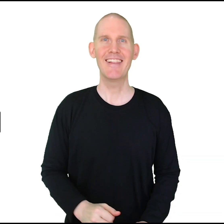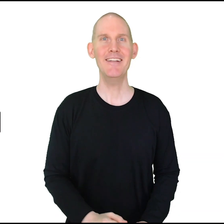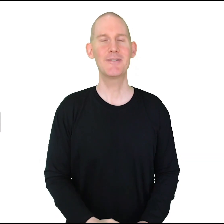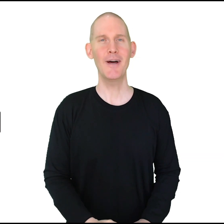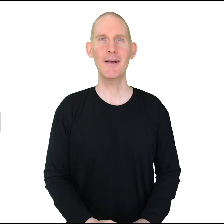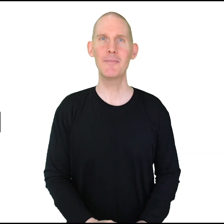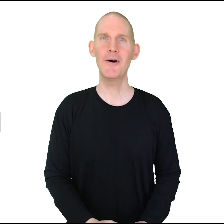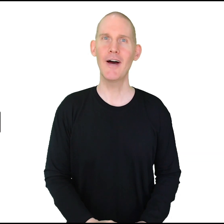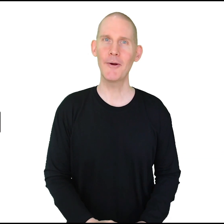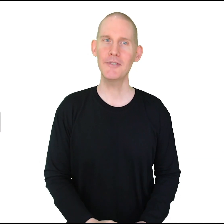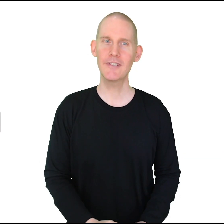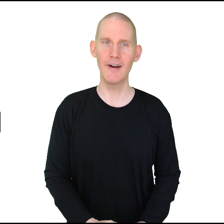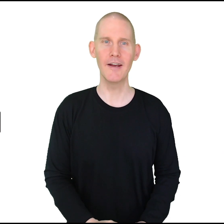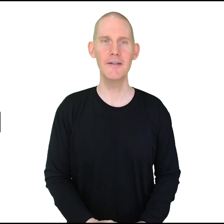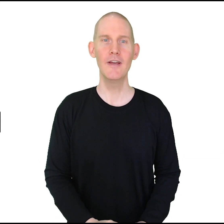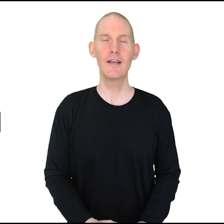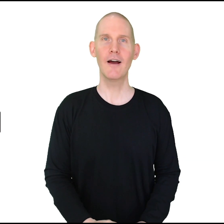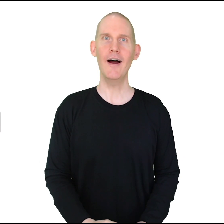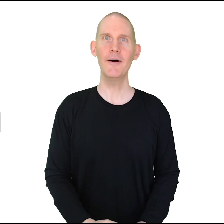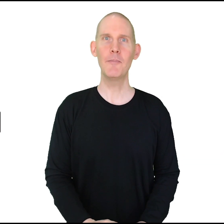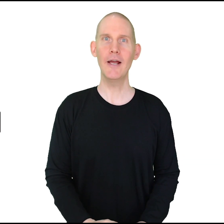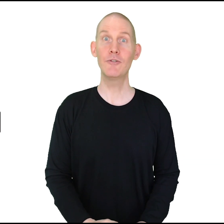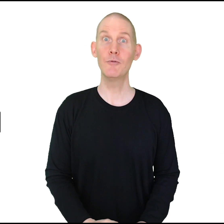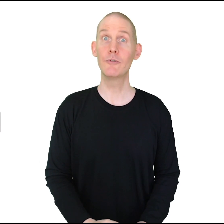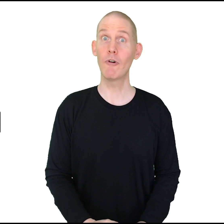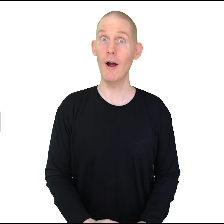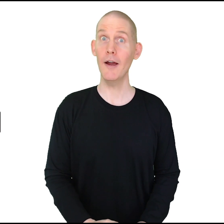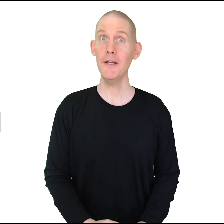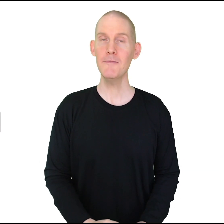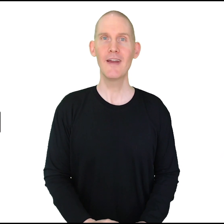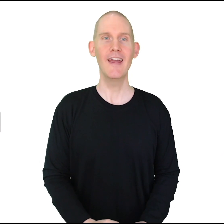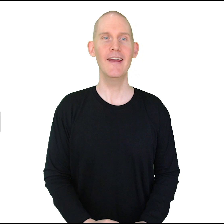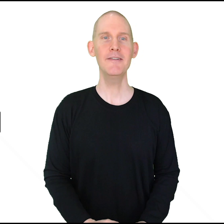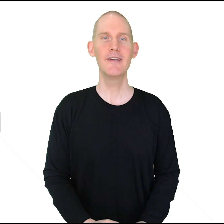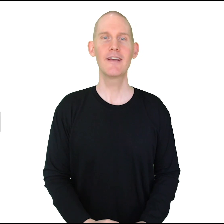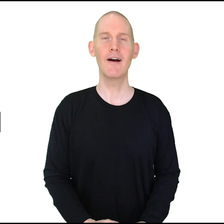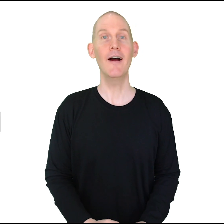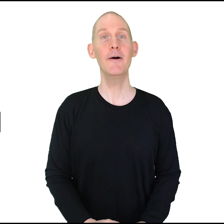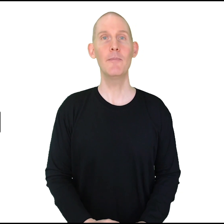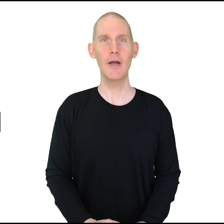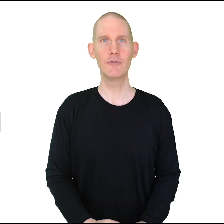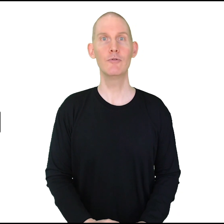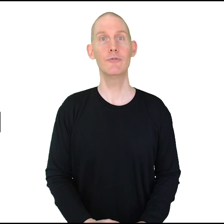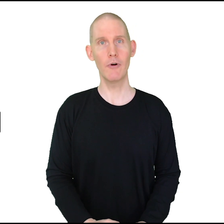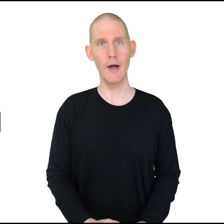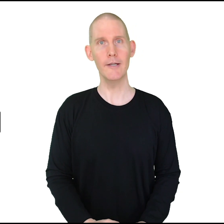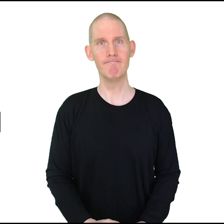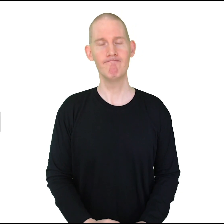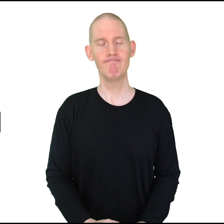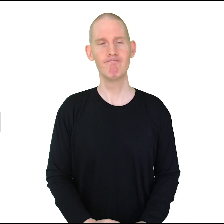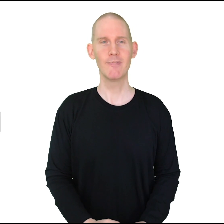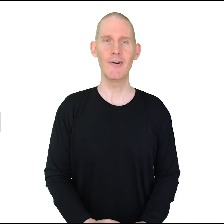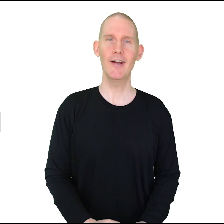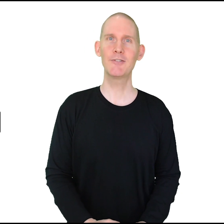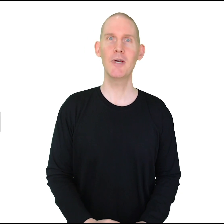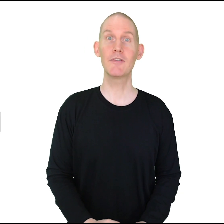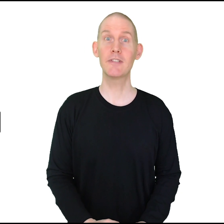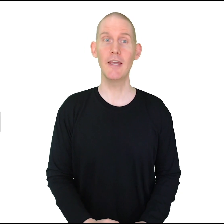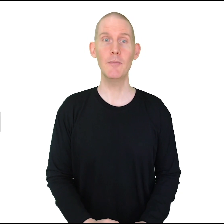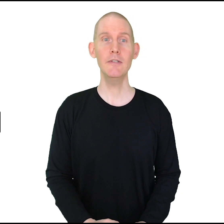let's talk about how to sign Kyle bedroom dry and Kyle bedroom dry. All right, so we have the statement,